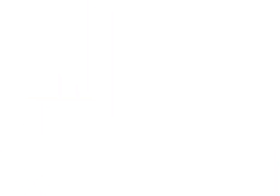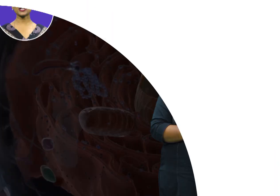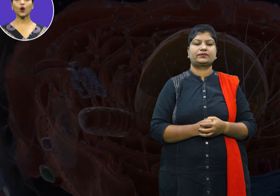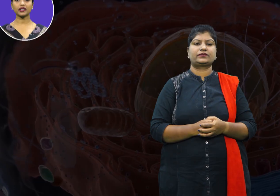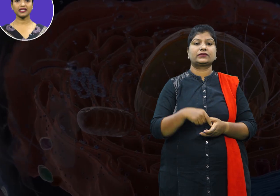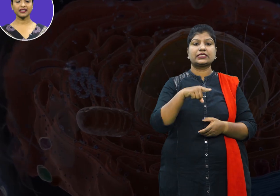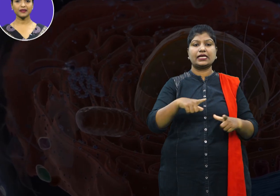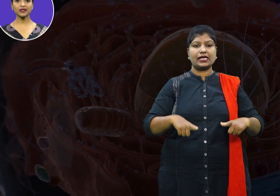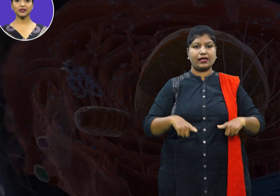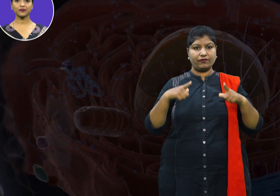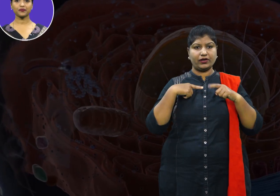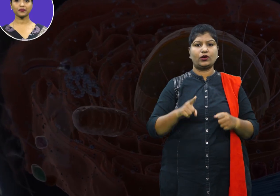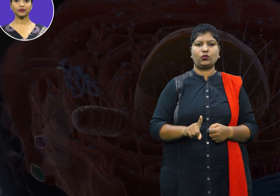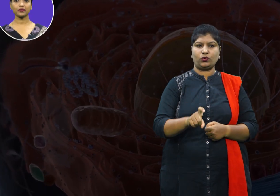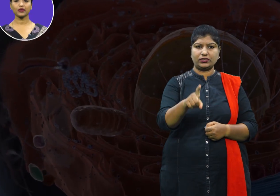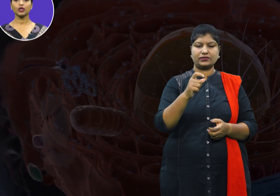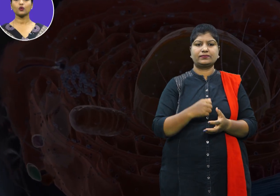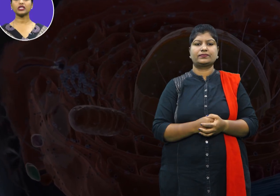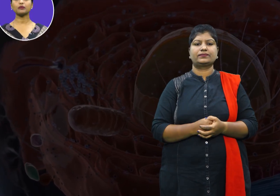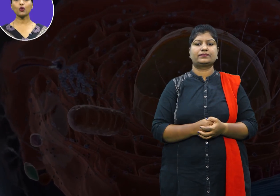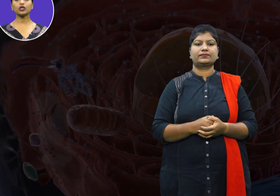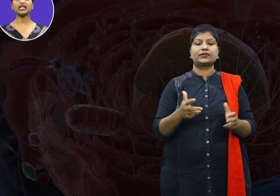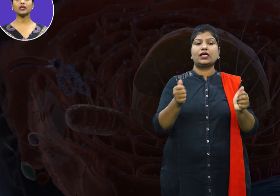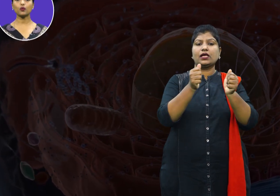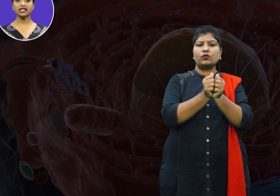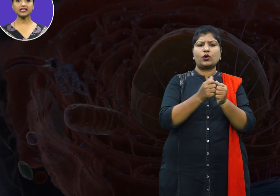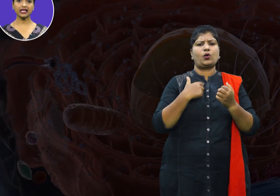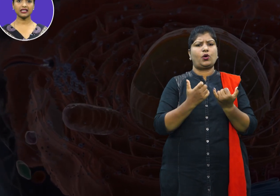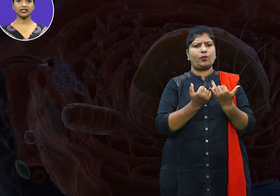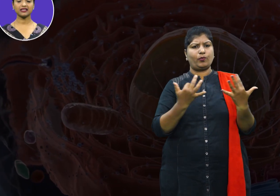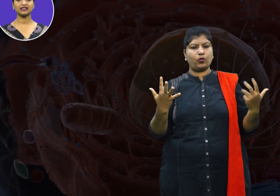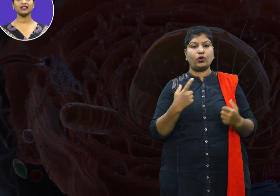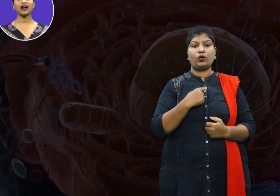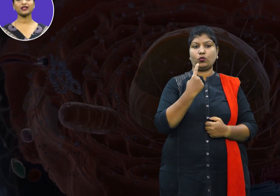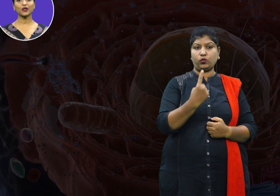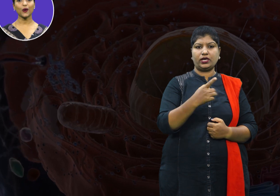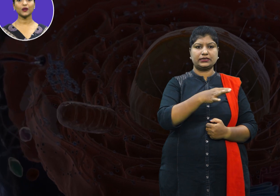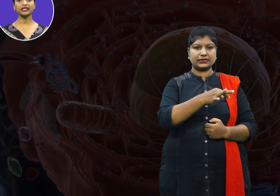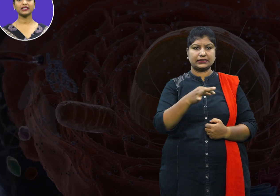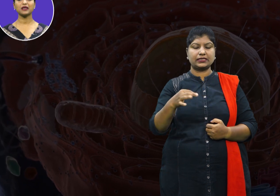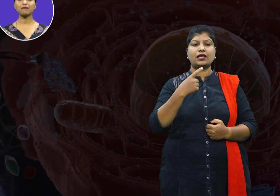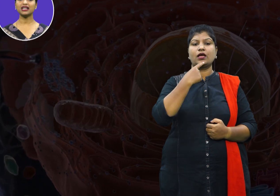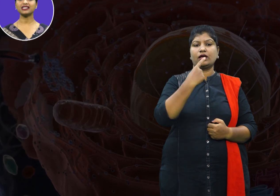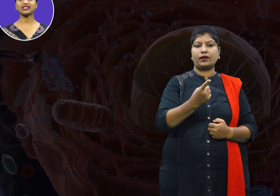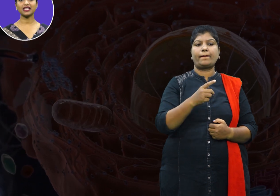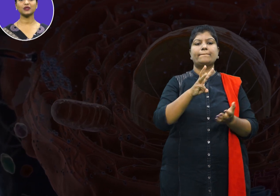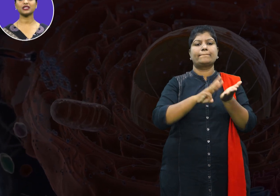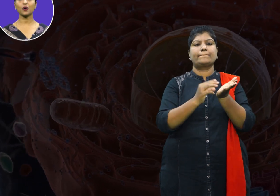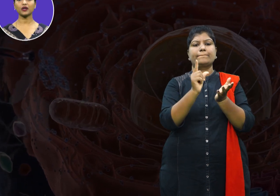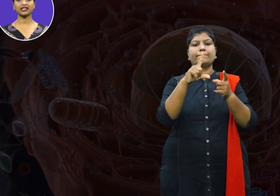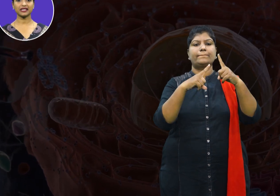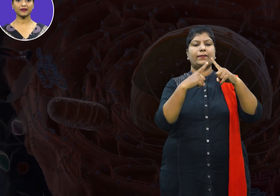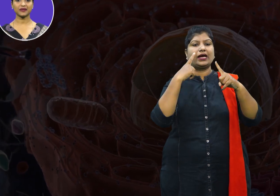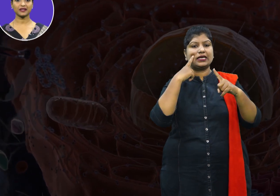The living organisms with more than one cell are called